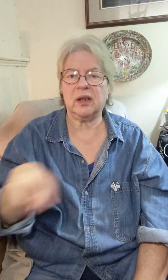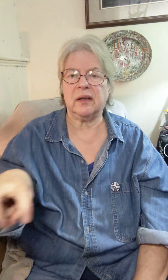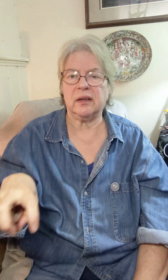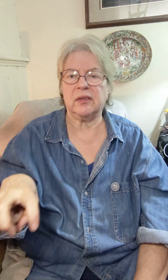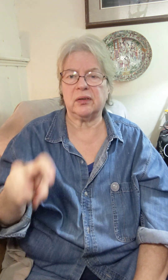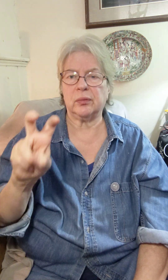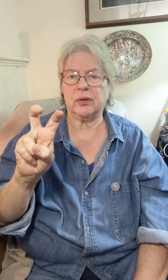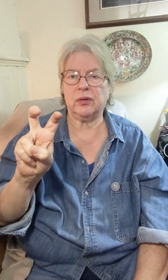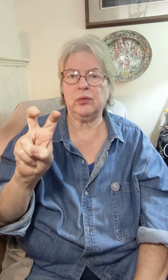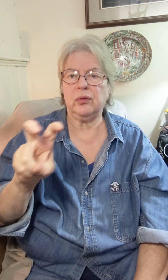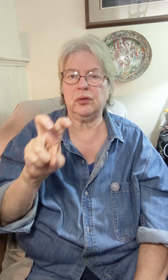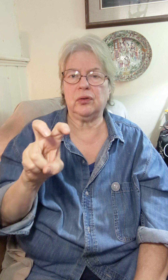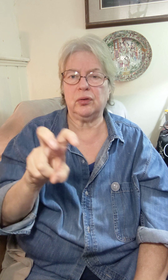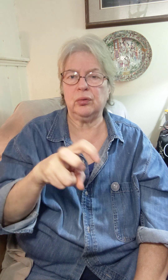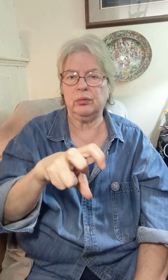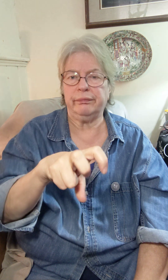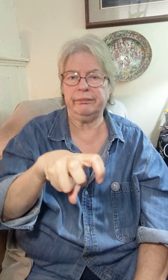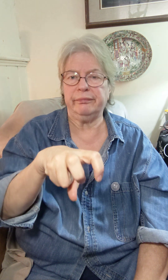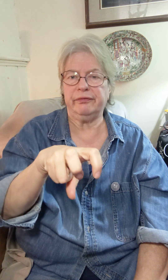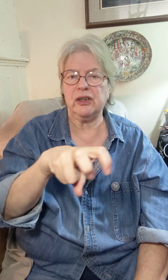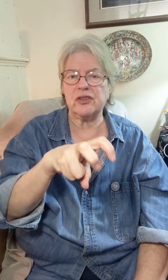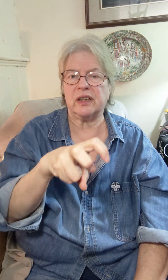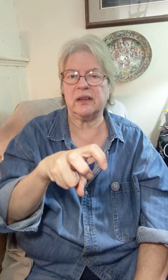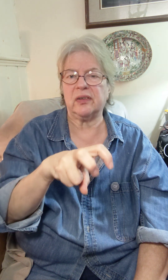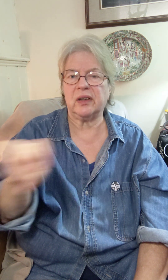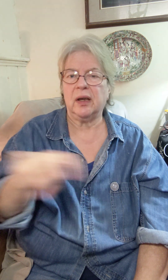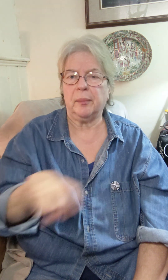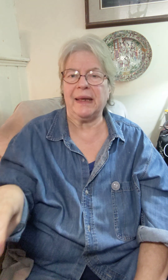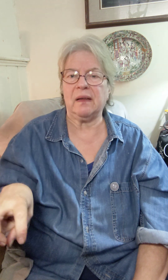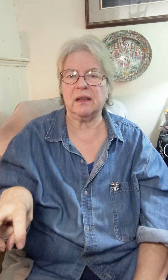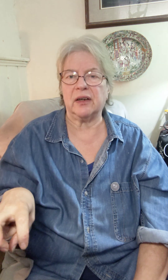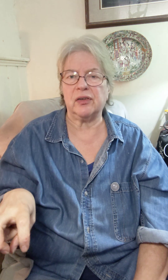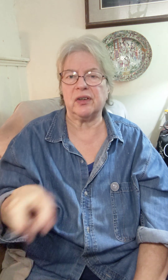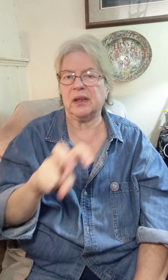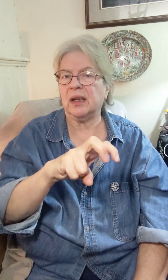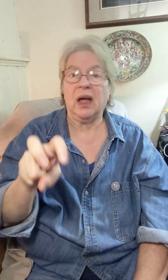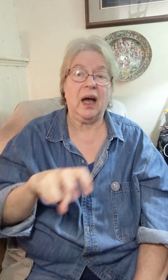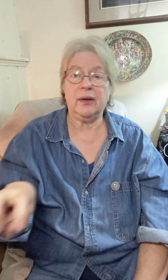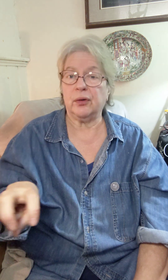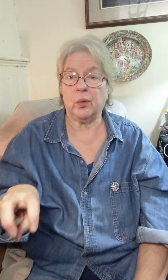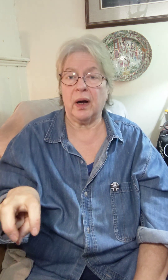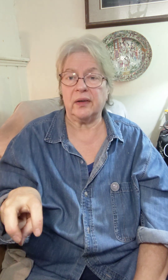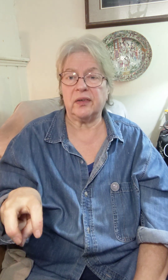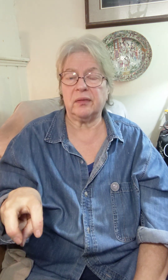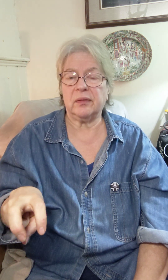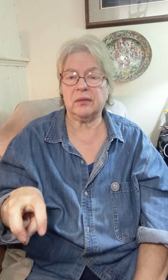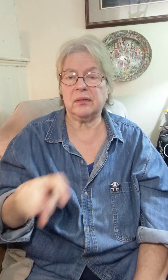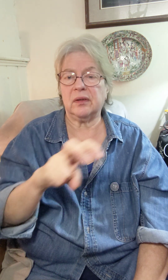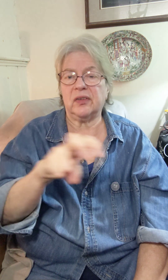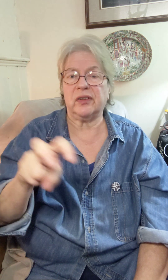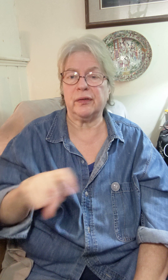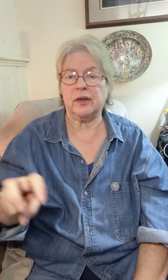like this with two fingers like this, making the letter Z. I don't know why it's different,